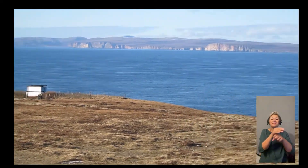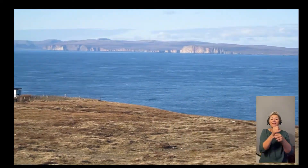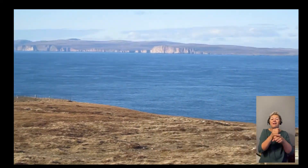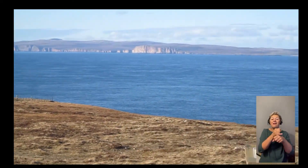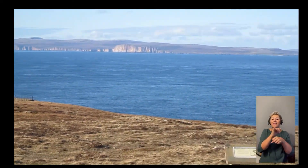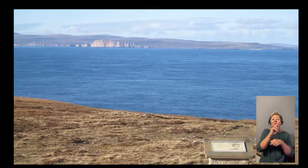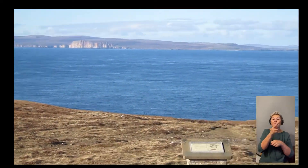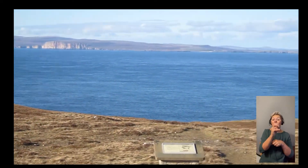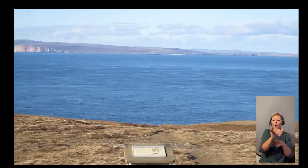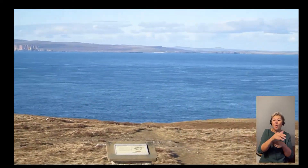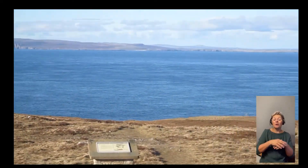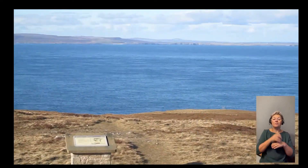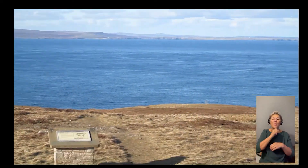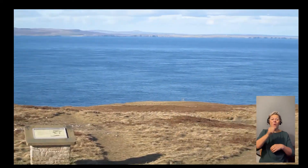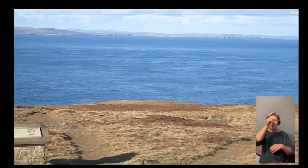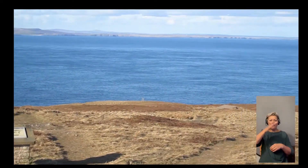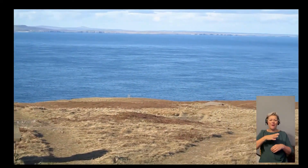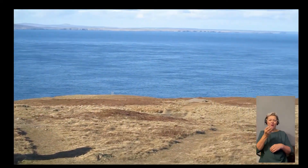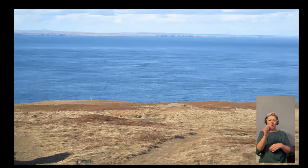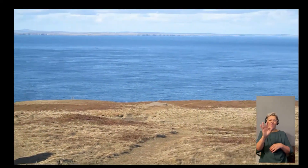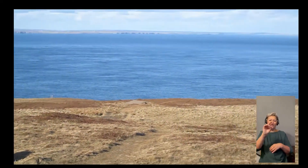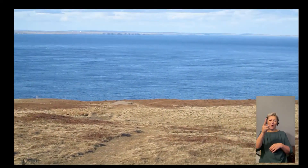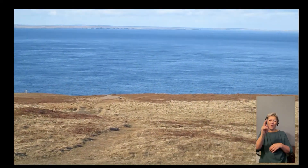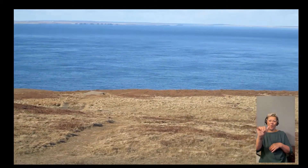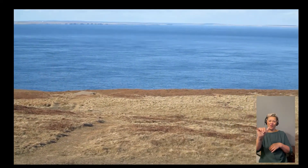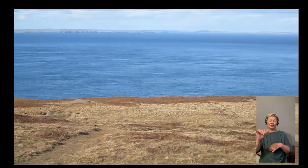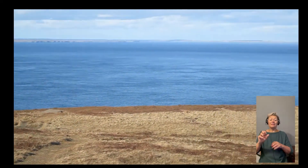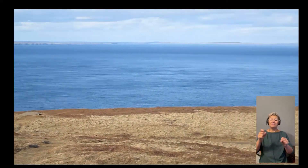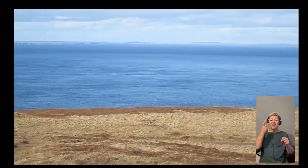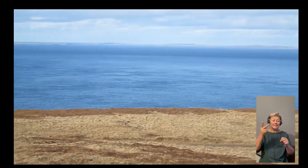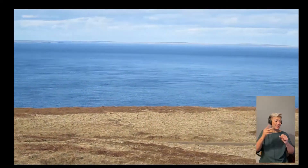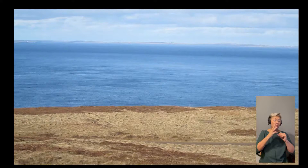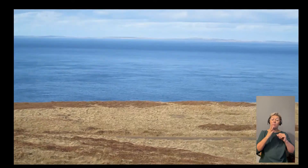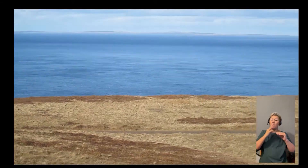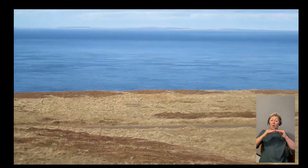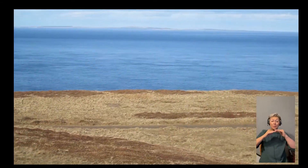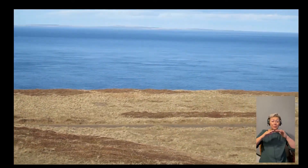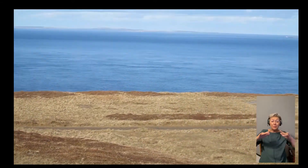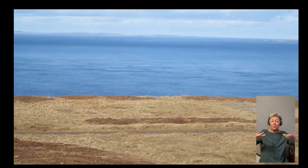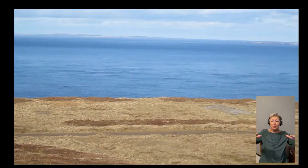a flat calm day today and not many boats.